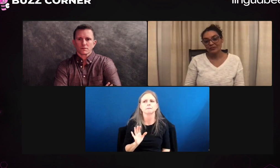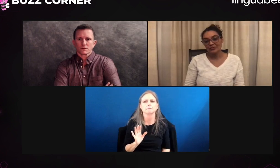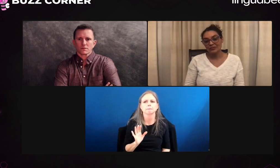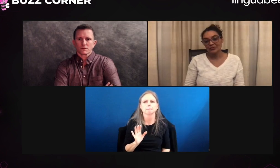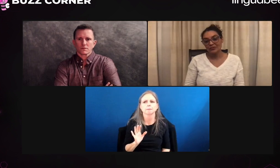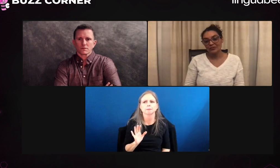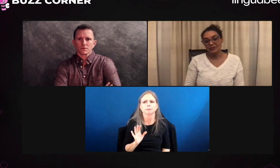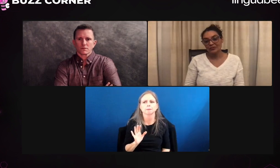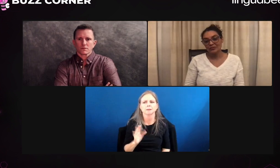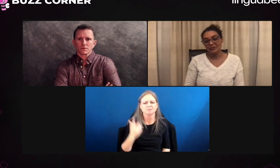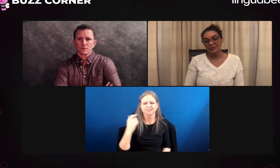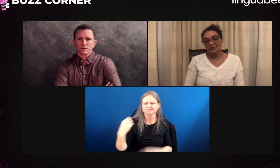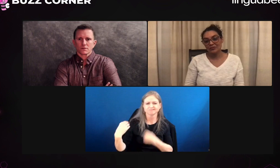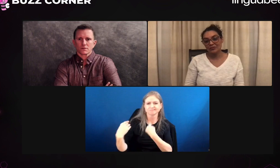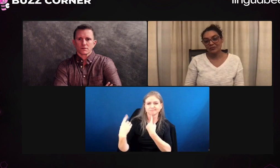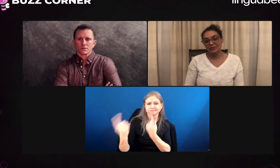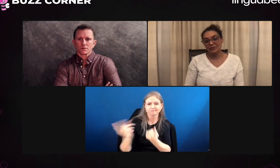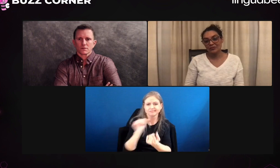expect perfection.